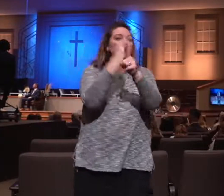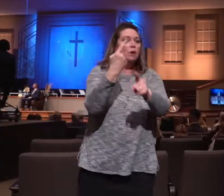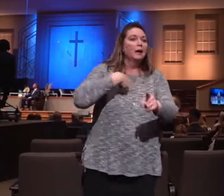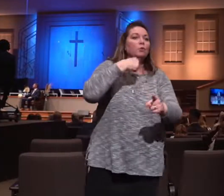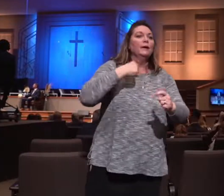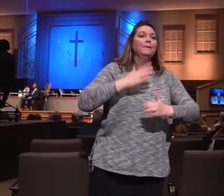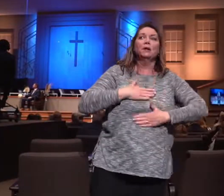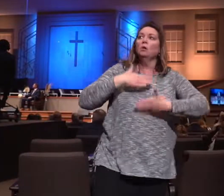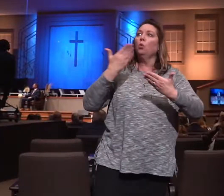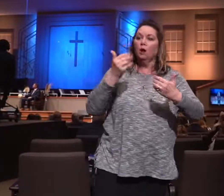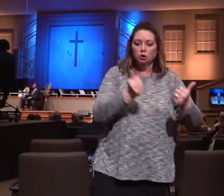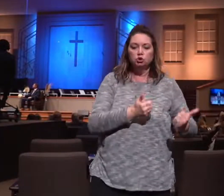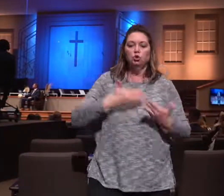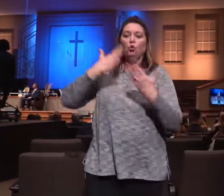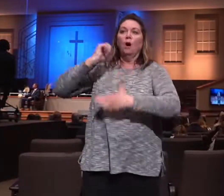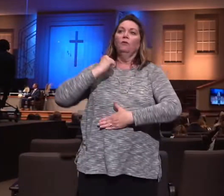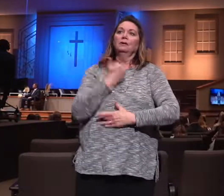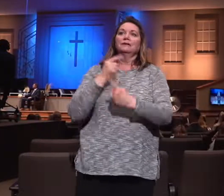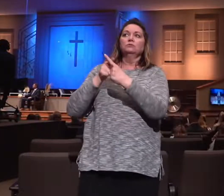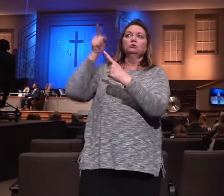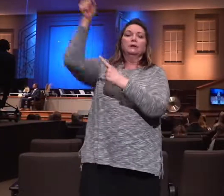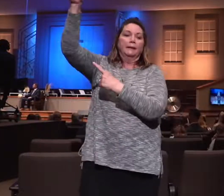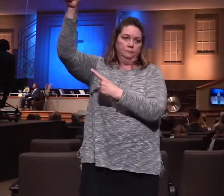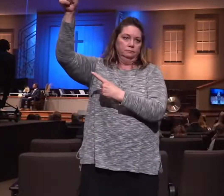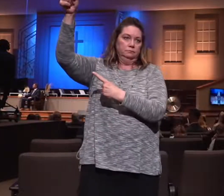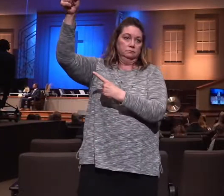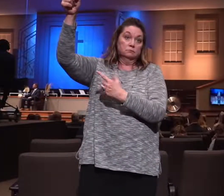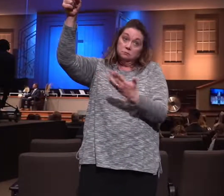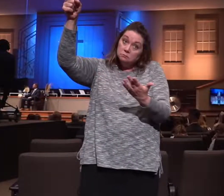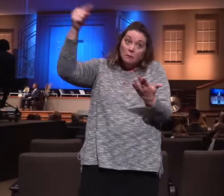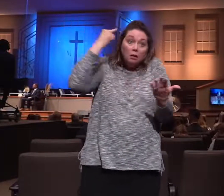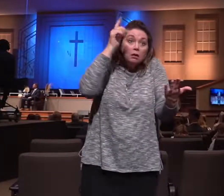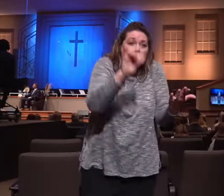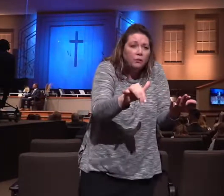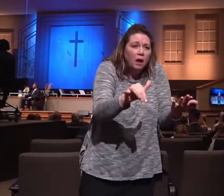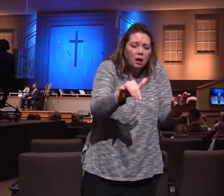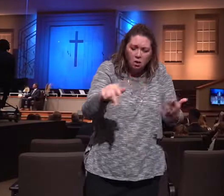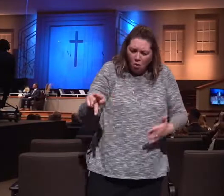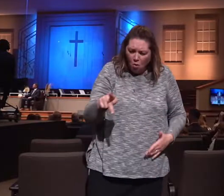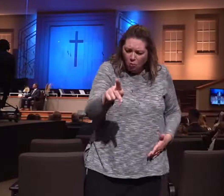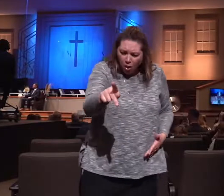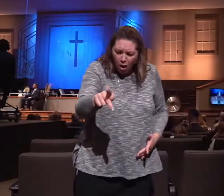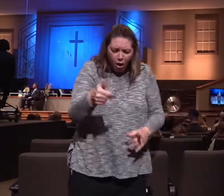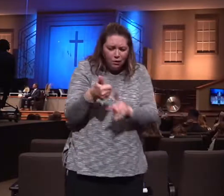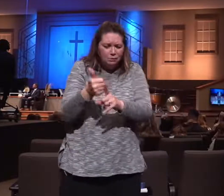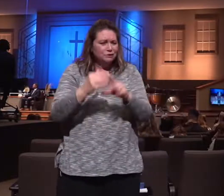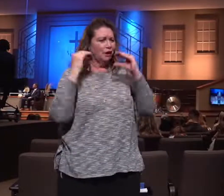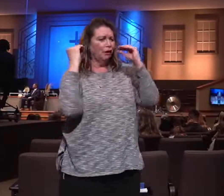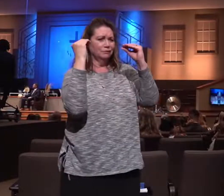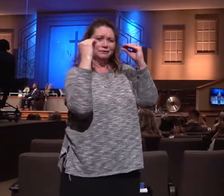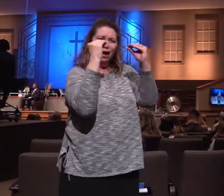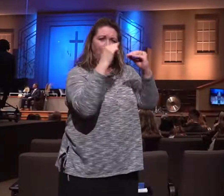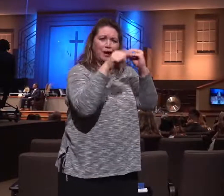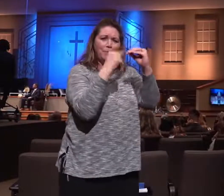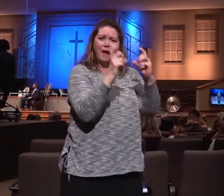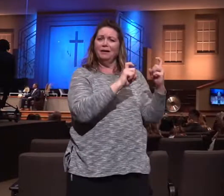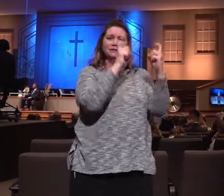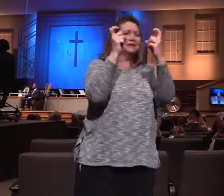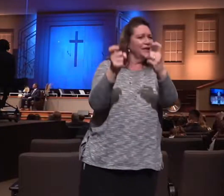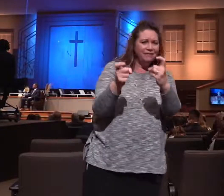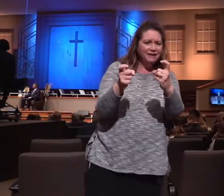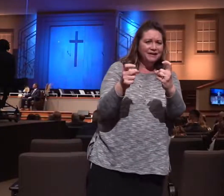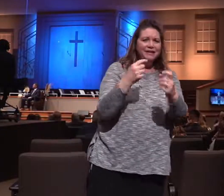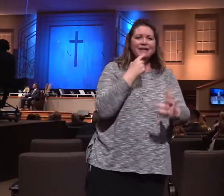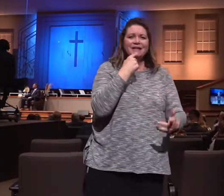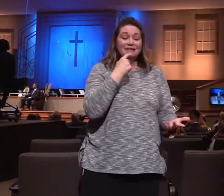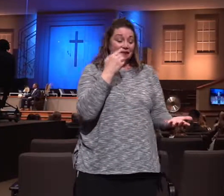out your card tonight, I hope that you think about that a little bit. We think about the Apostle Paul teaching on giving in 2 Corinthians 8. And what does he say? In light